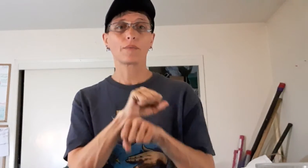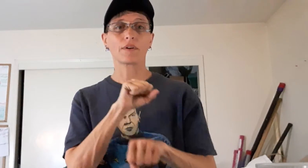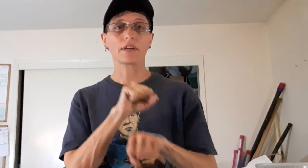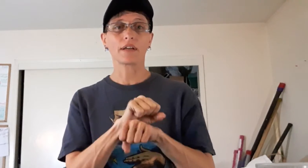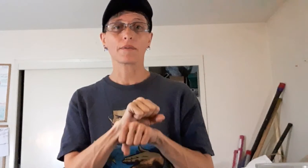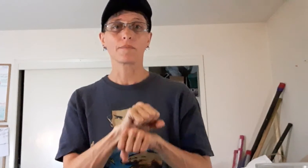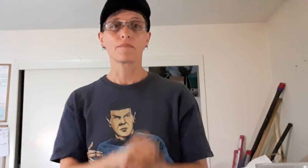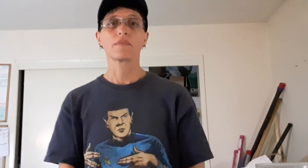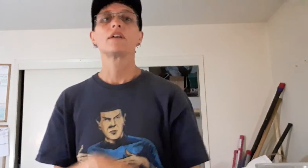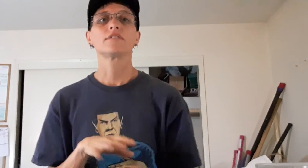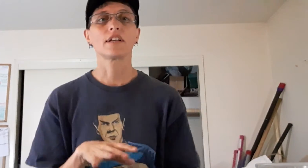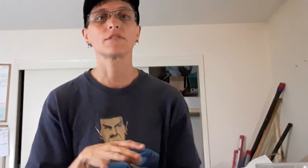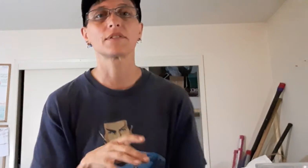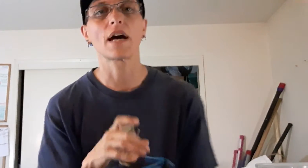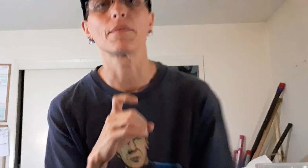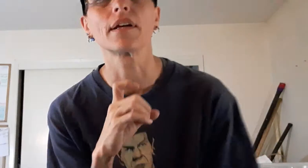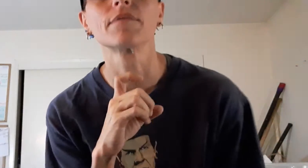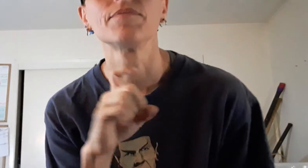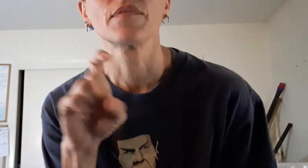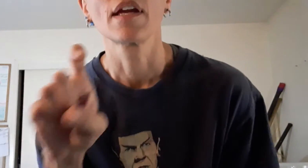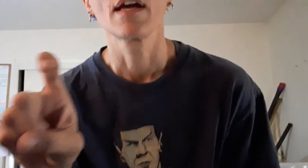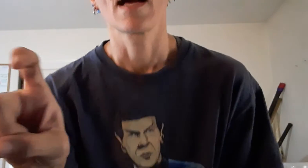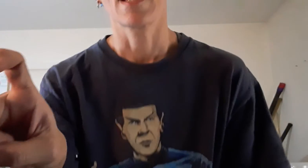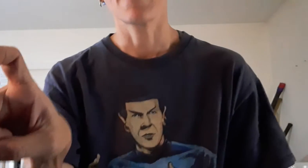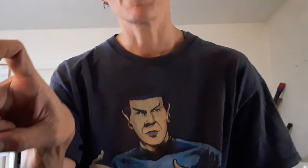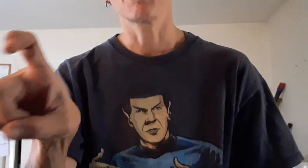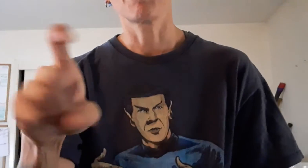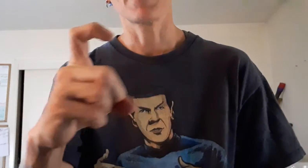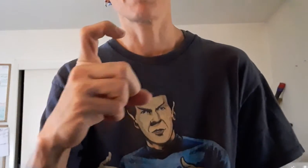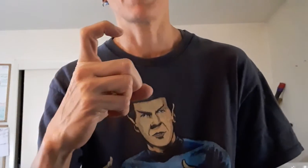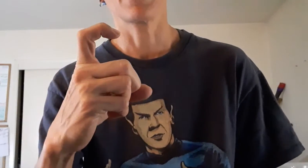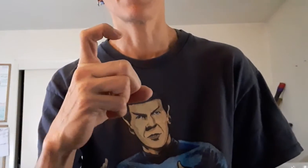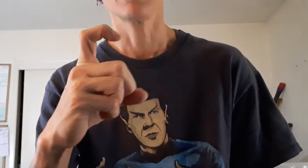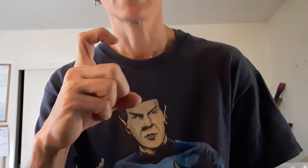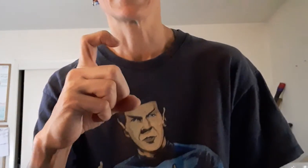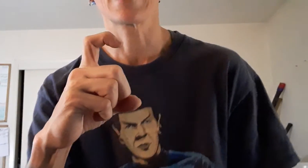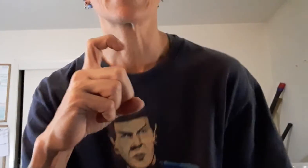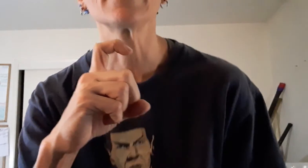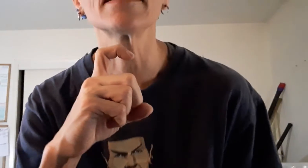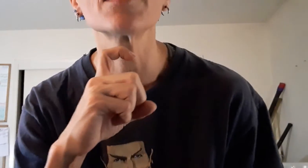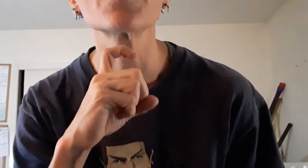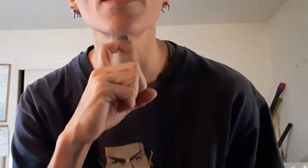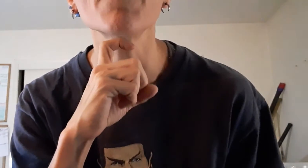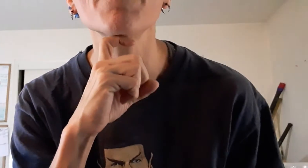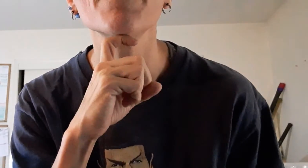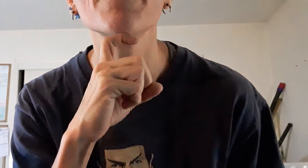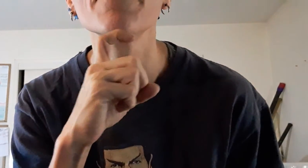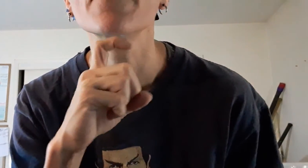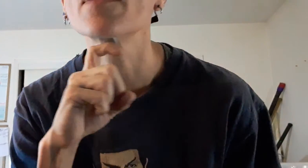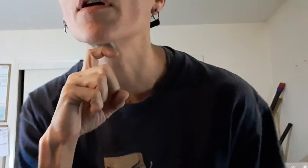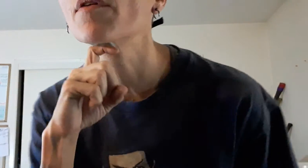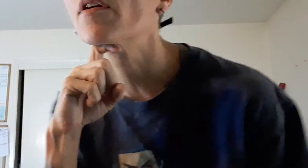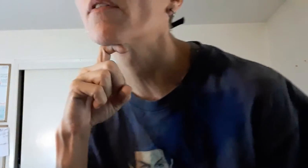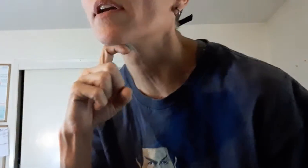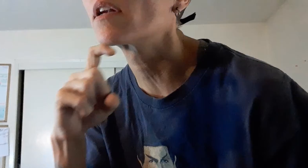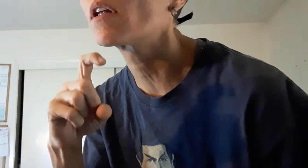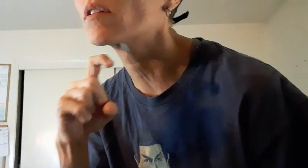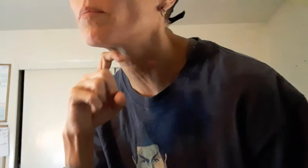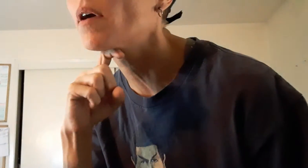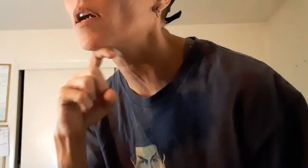Metalworking. So here's what's happening. I have a bent finger, an X shape. I'm going to run it along the bottom